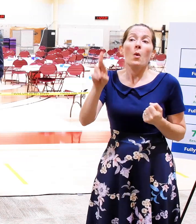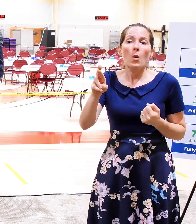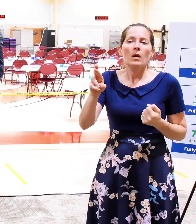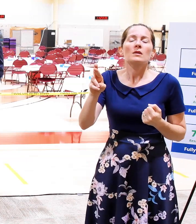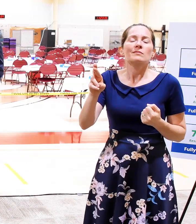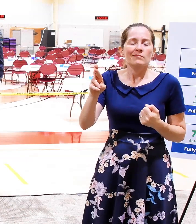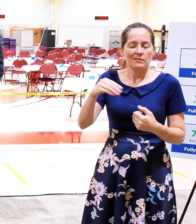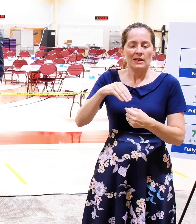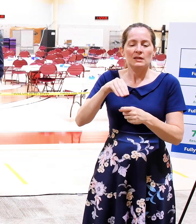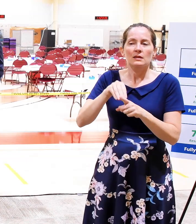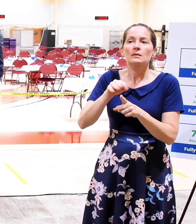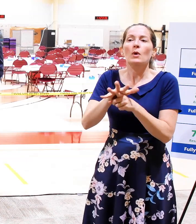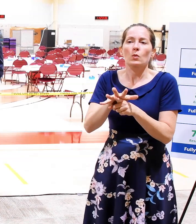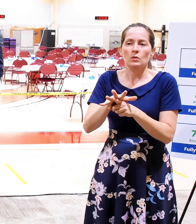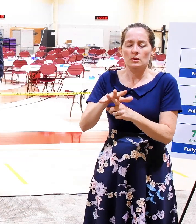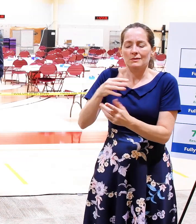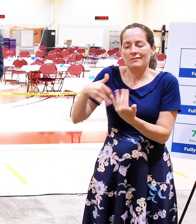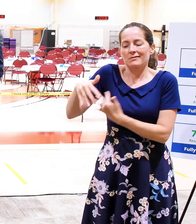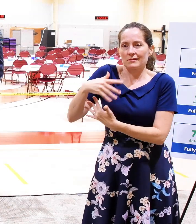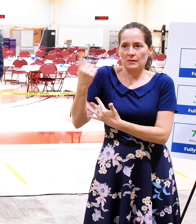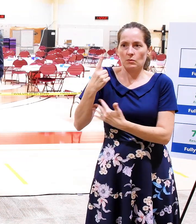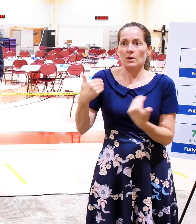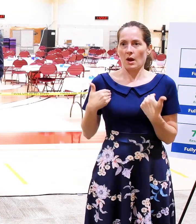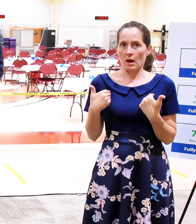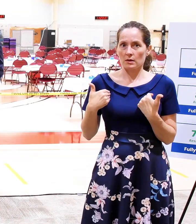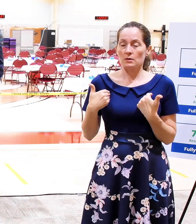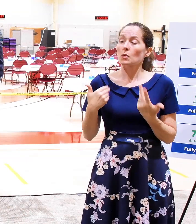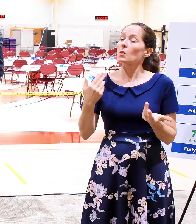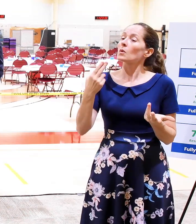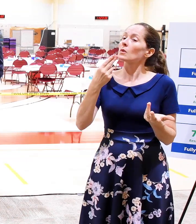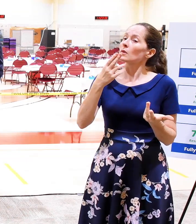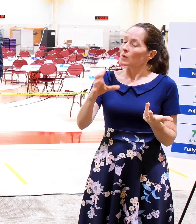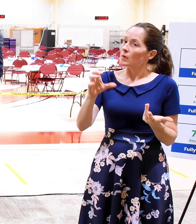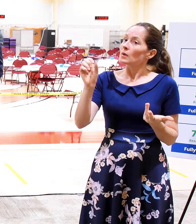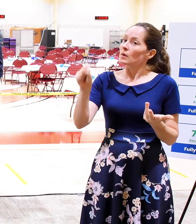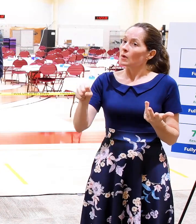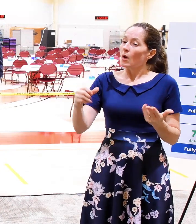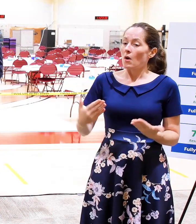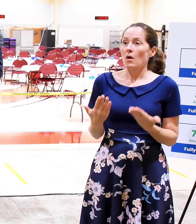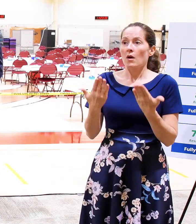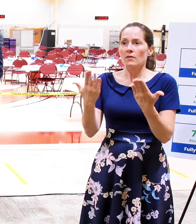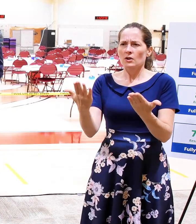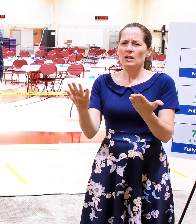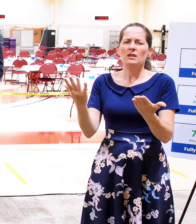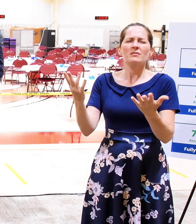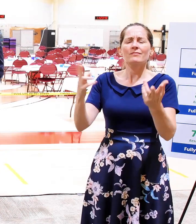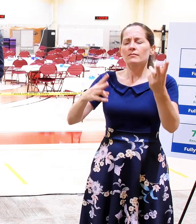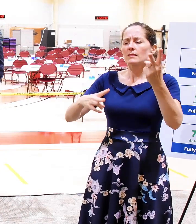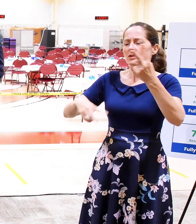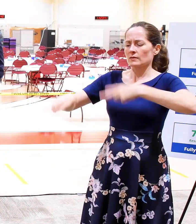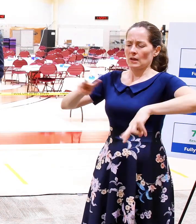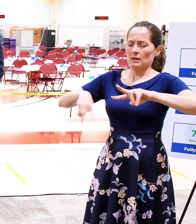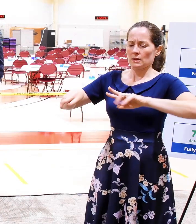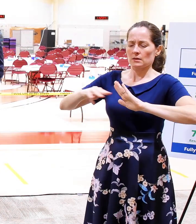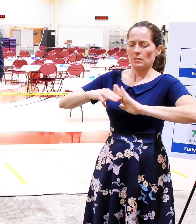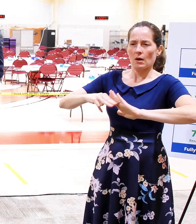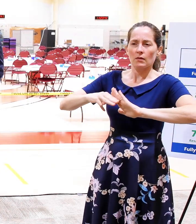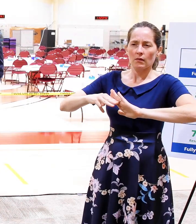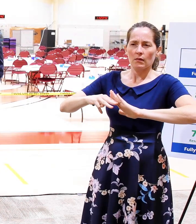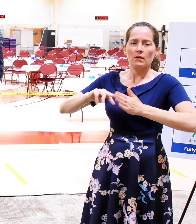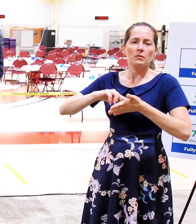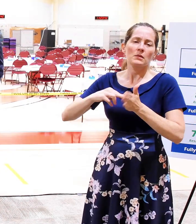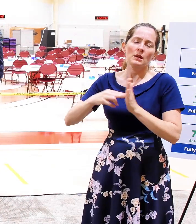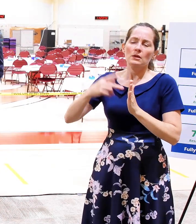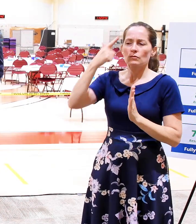Department of Health is offering a surveillance type model for schools, and that's up to the individual schools